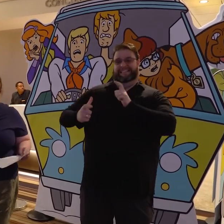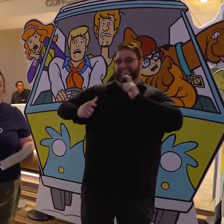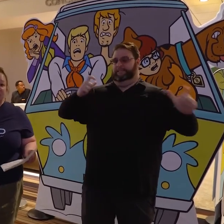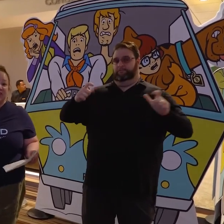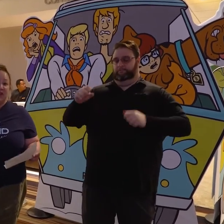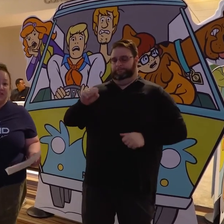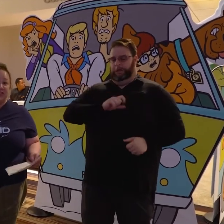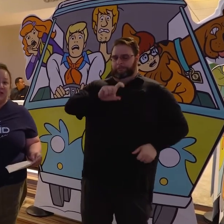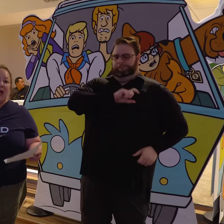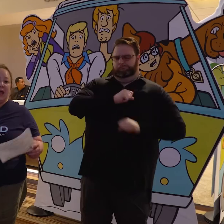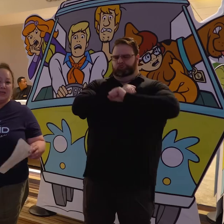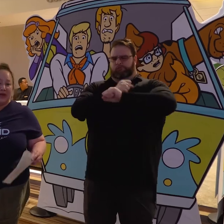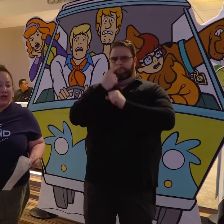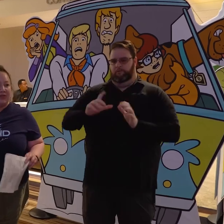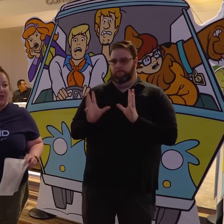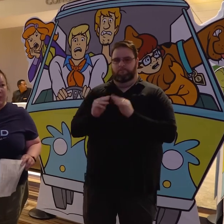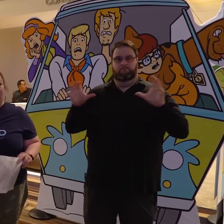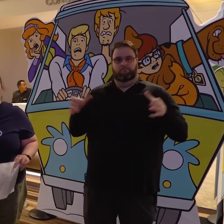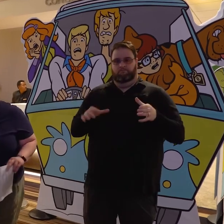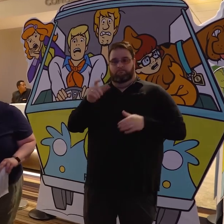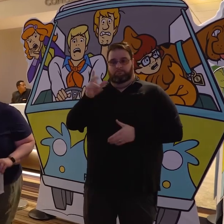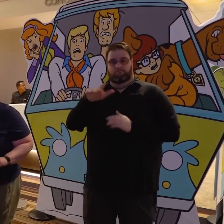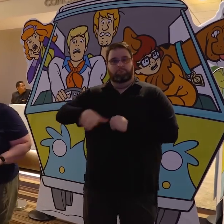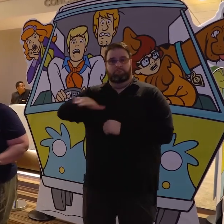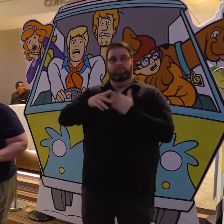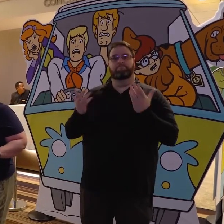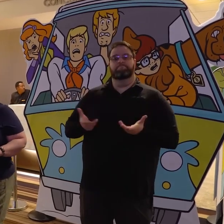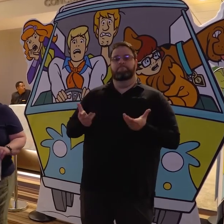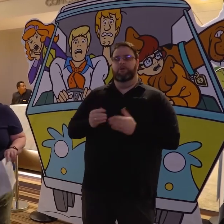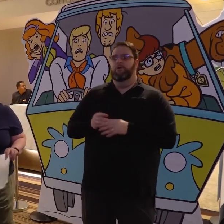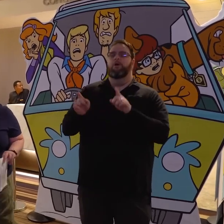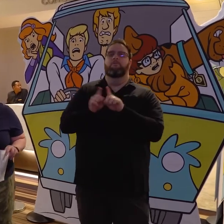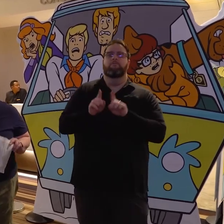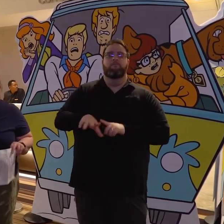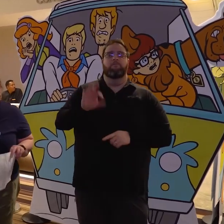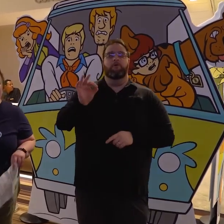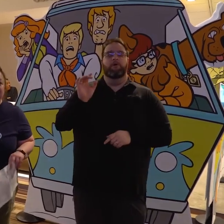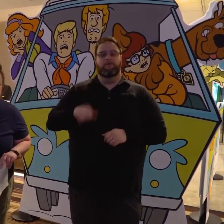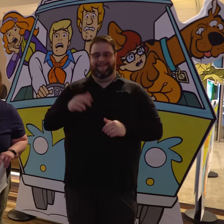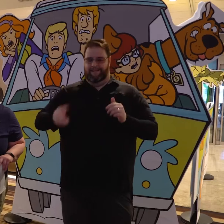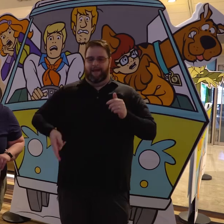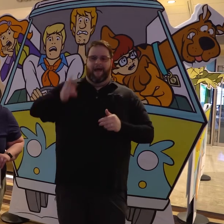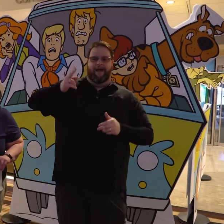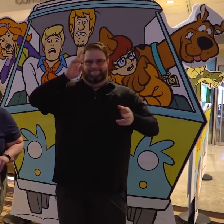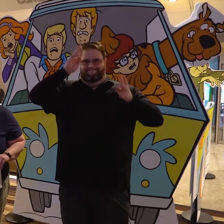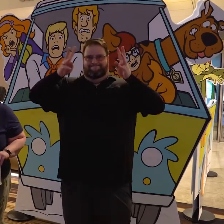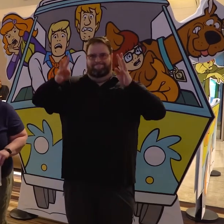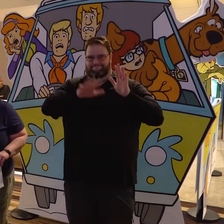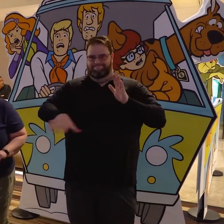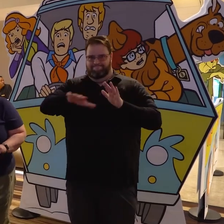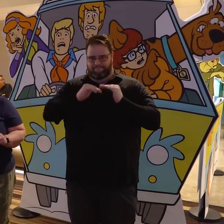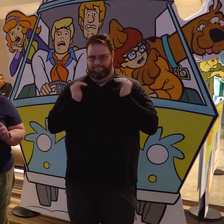big safety office for the convention is right here on the lobby level of the Marriott. You will also find the high fantasy track on this